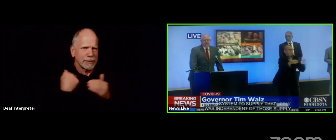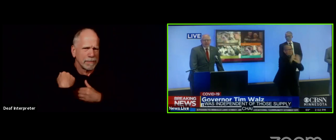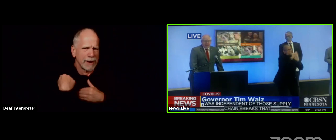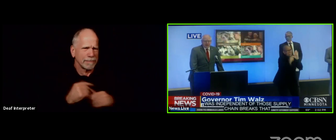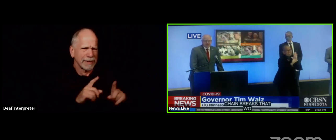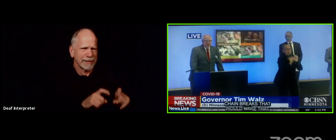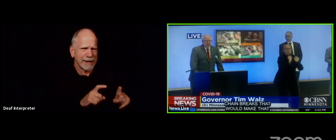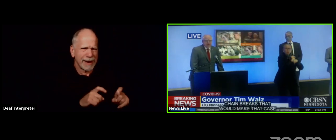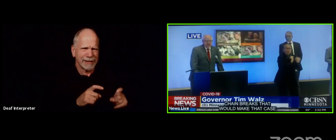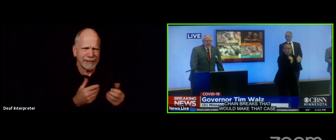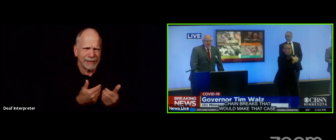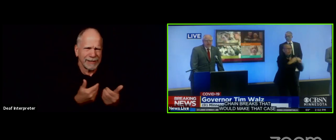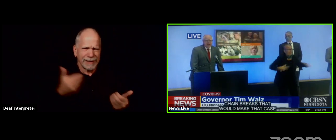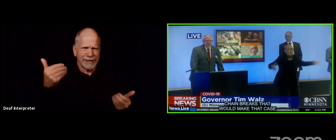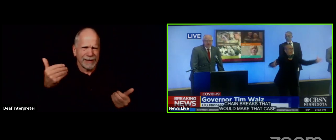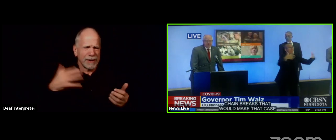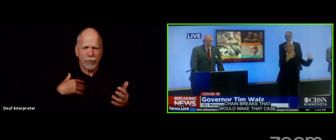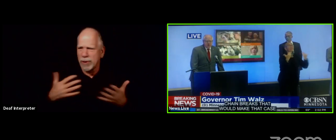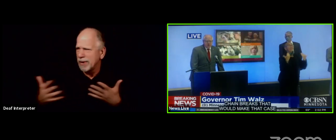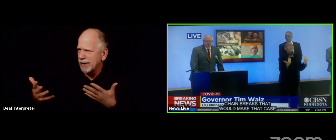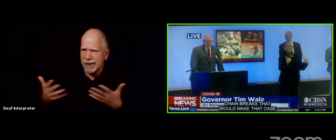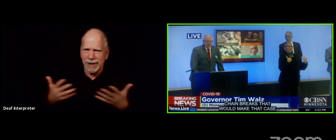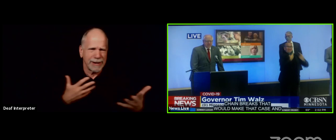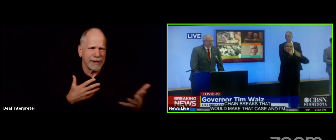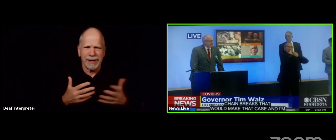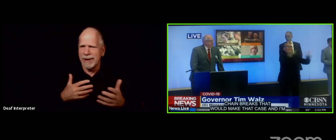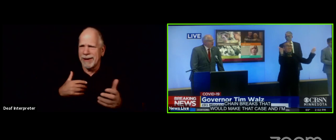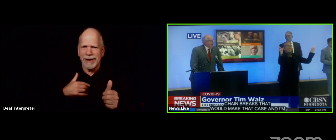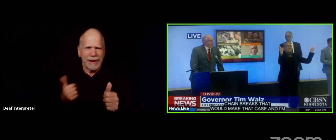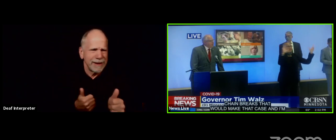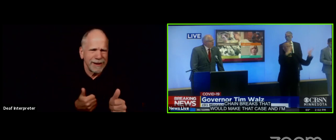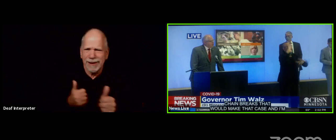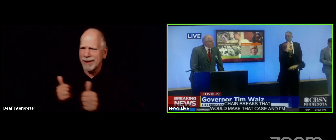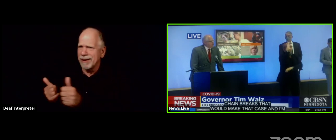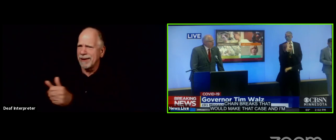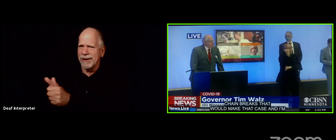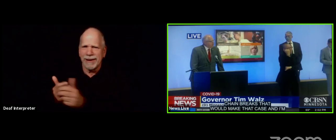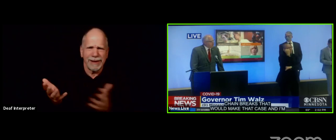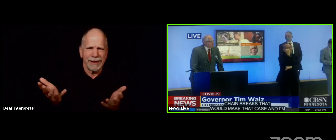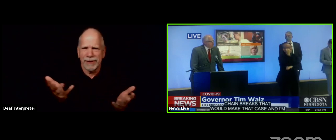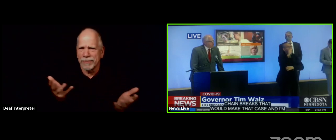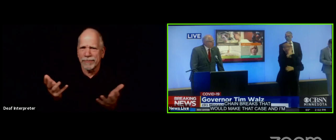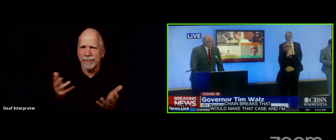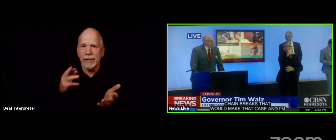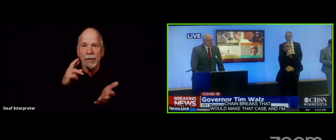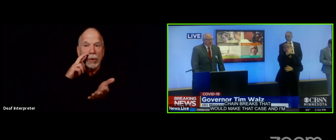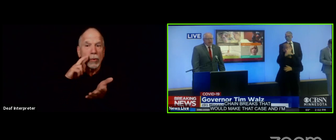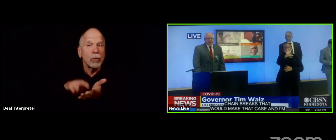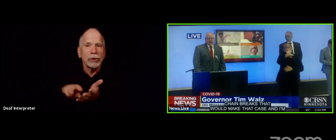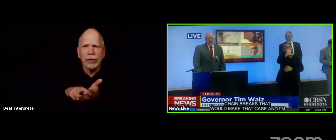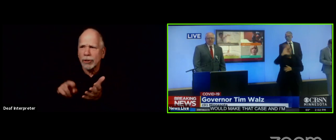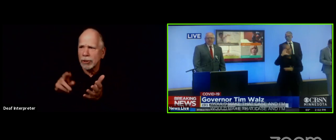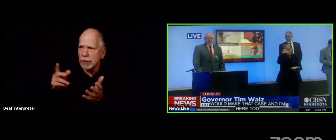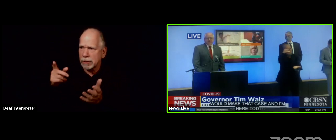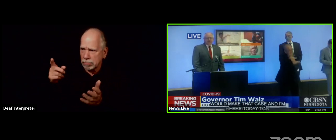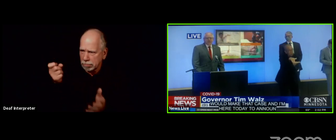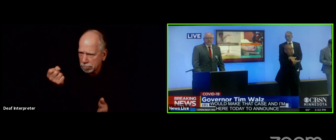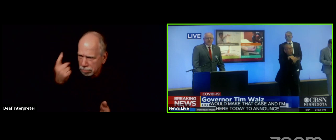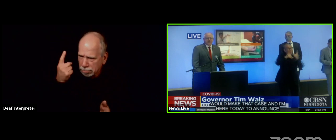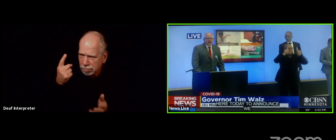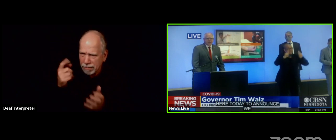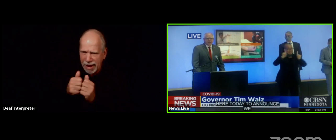to announce that we have reached those goals. We have tested over 500,000 tests have been given in Minnesota. It'll actually be a little